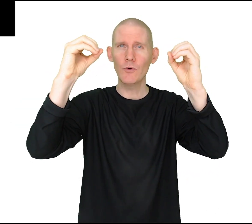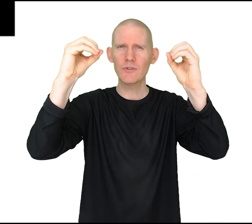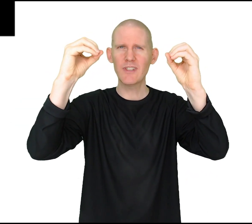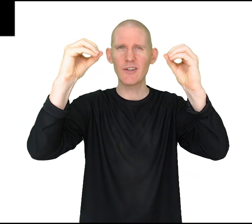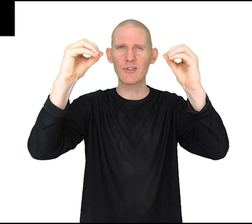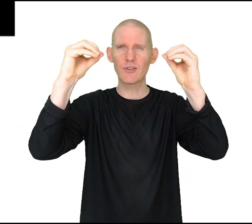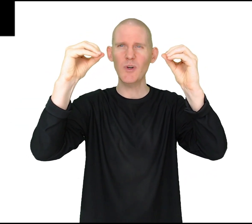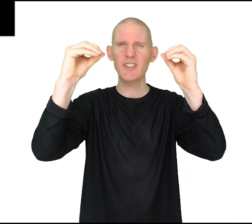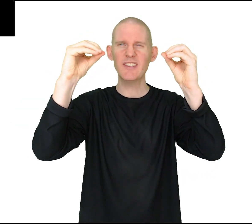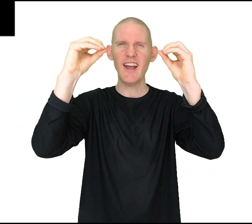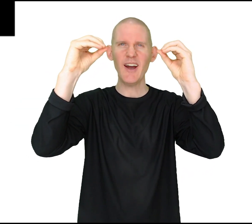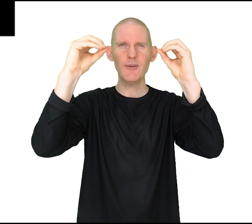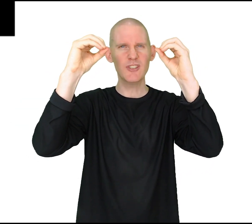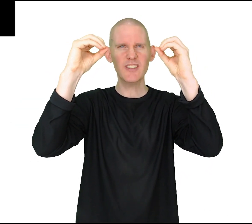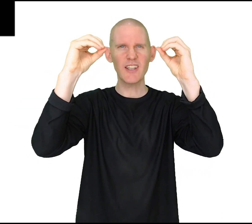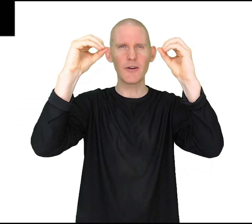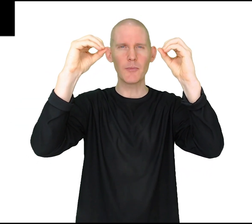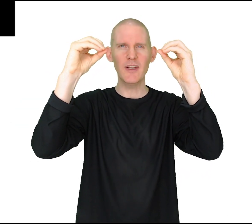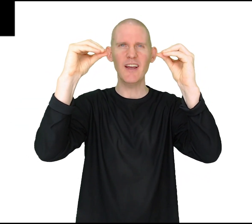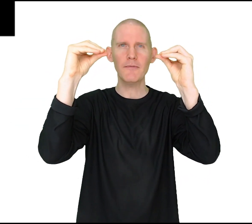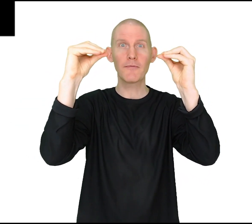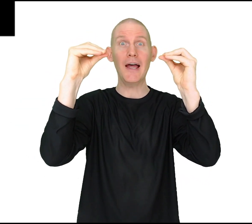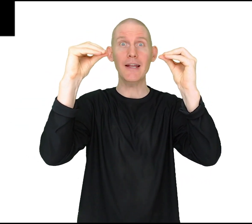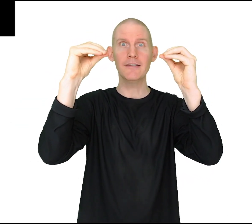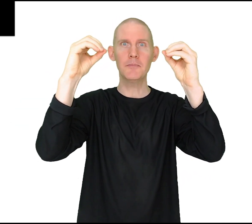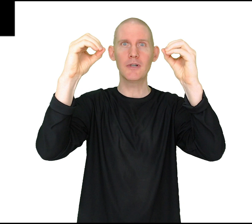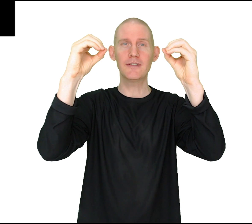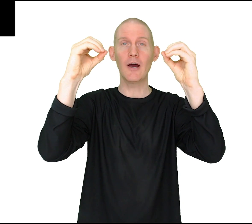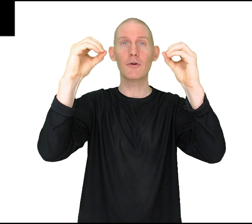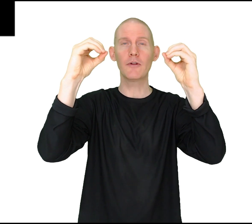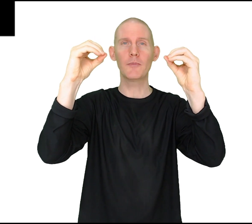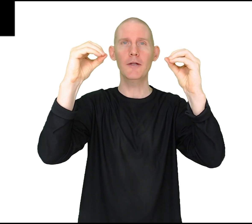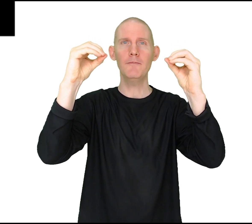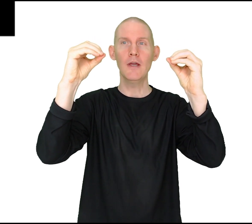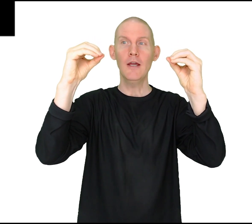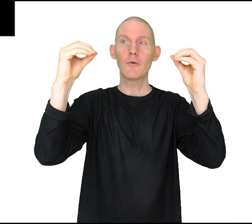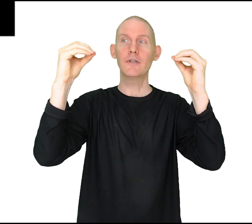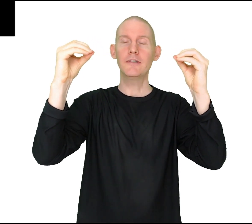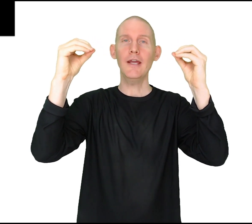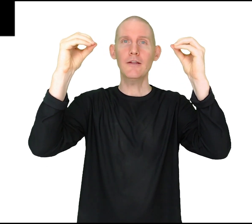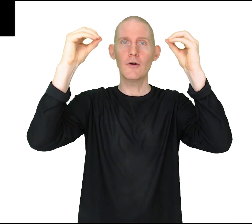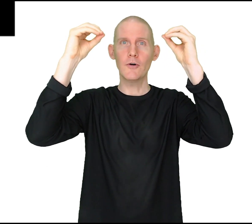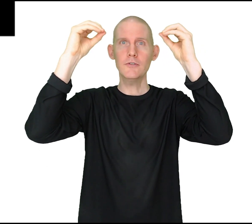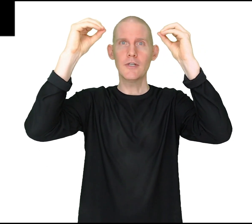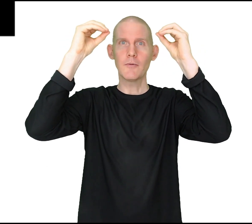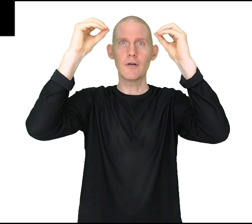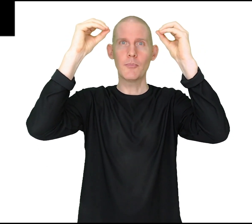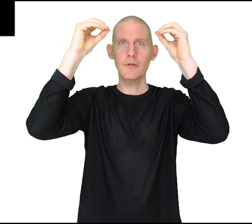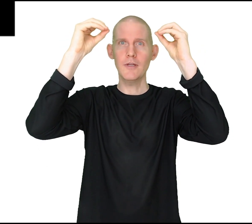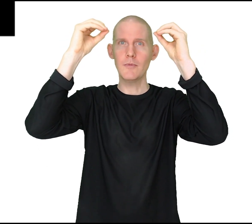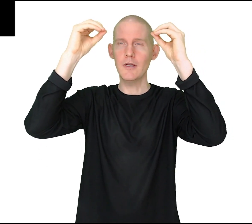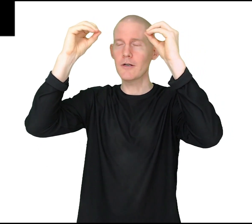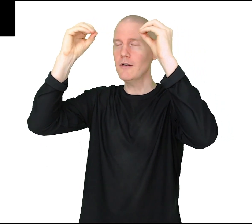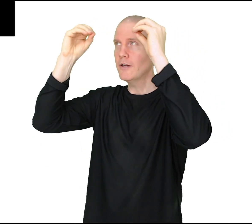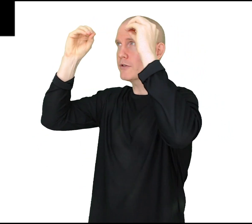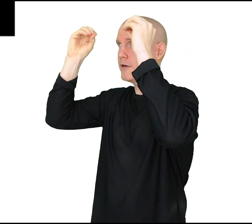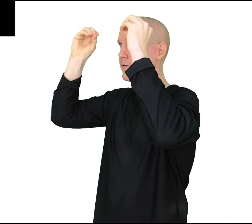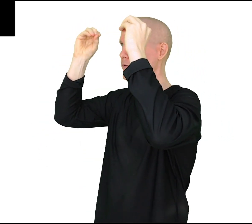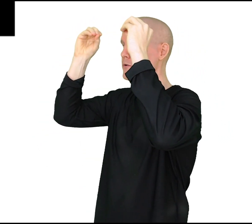that are squished down just a little bit, not flattened, but down a little bit. We're going to take those, we're going to put them here so they're a few